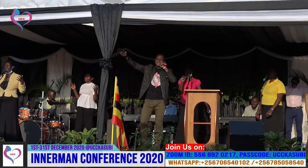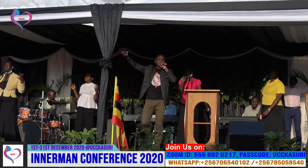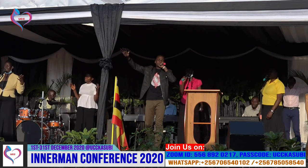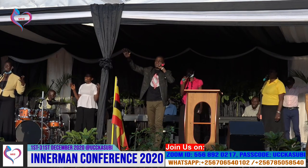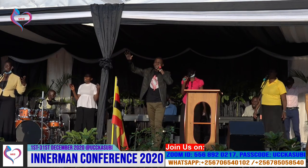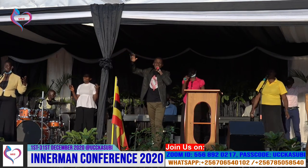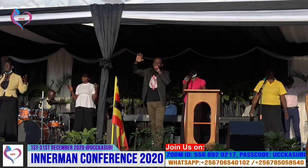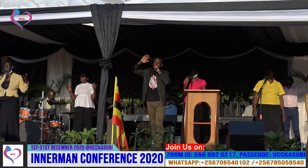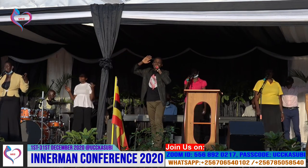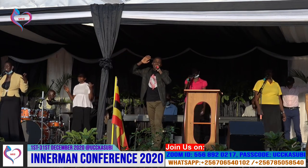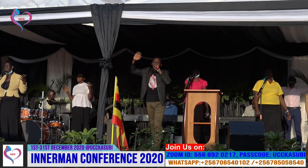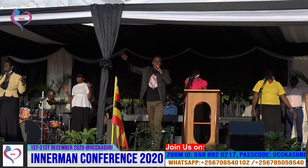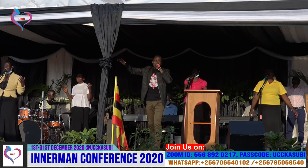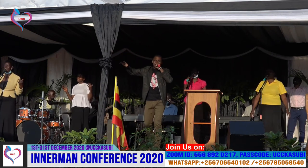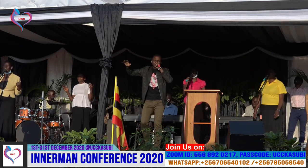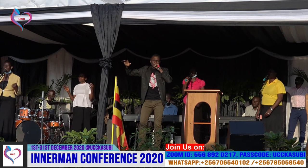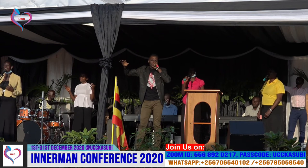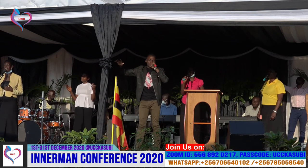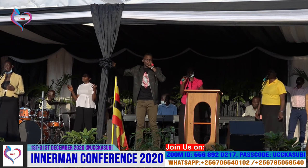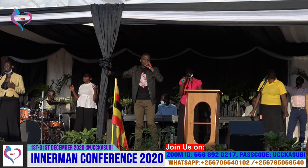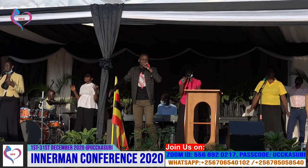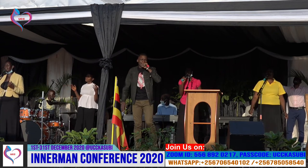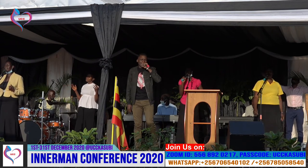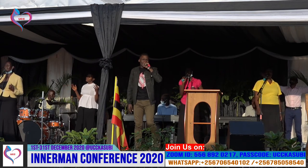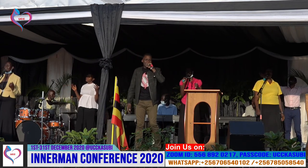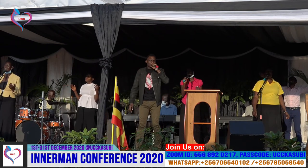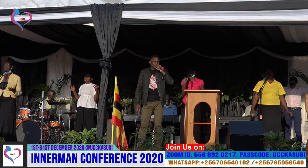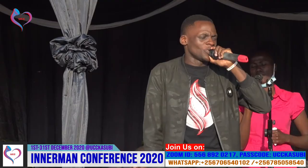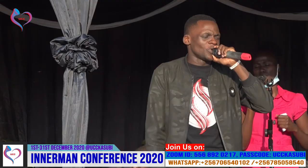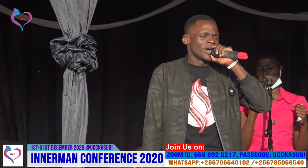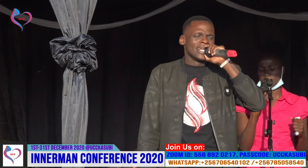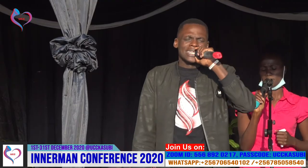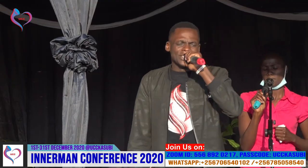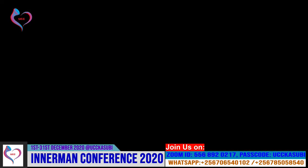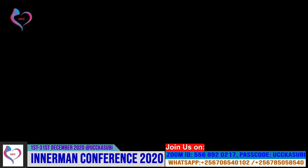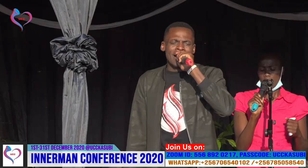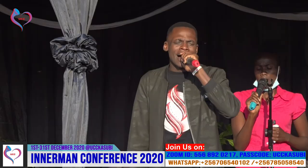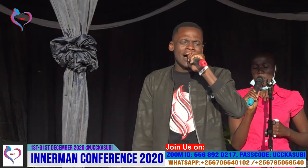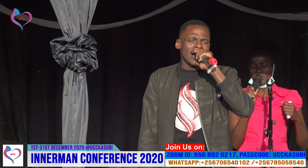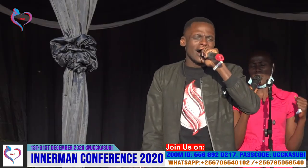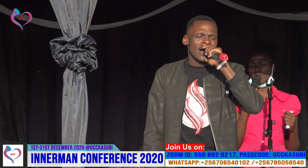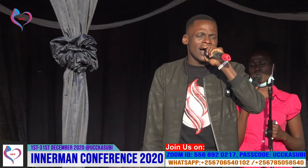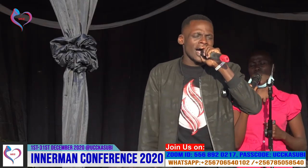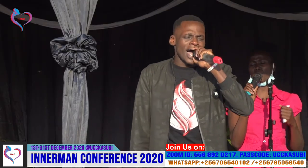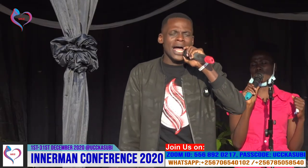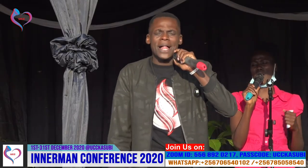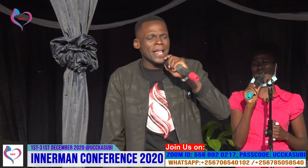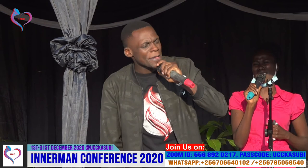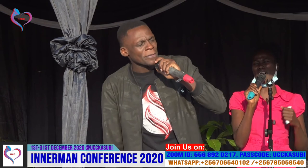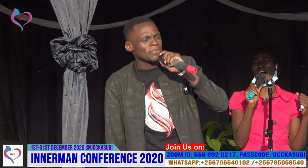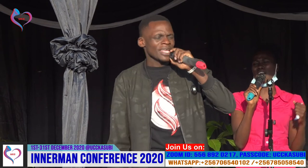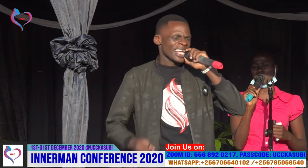Yekwe kwende taga Yamani yetwe taga Yesu Nyamba